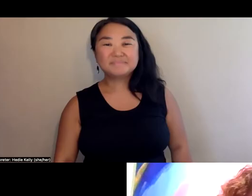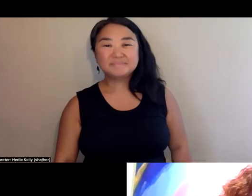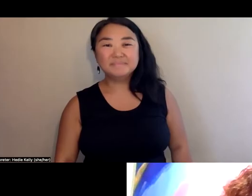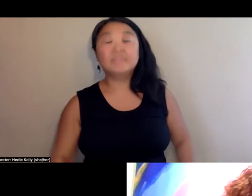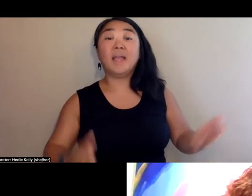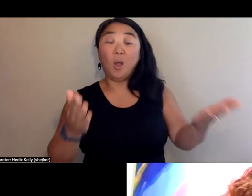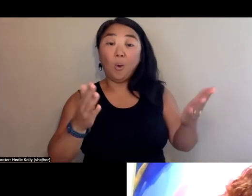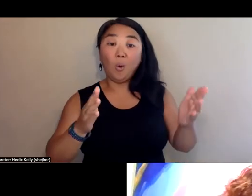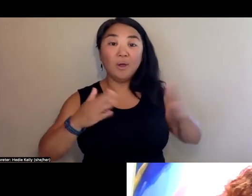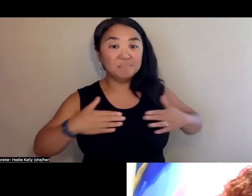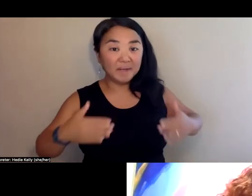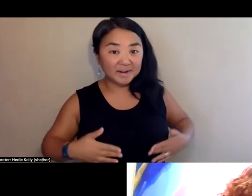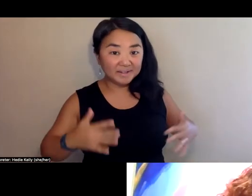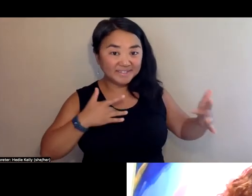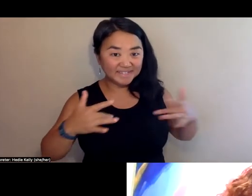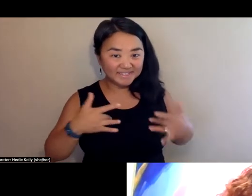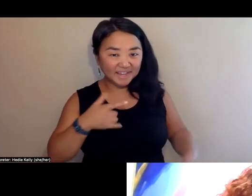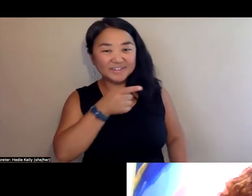bodily sensations.